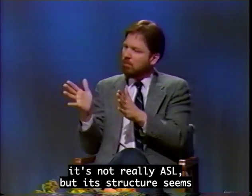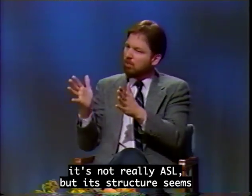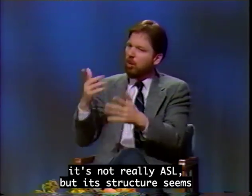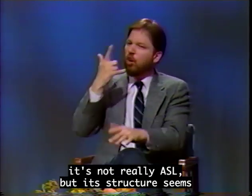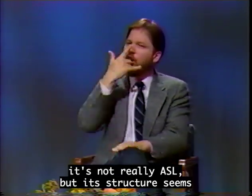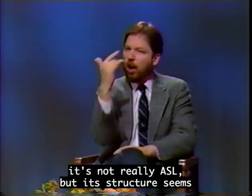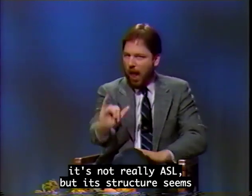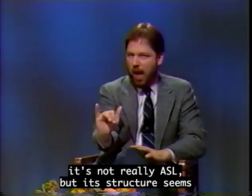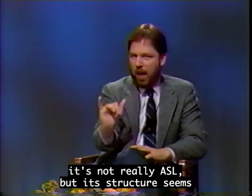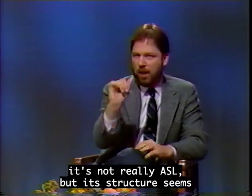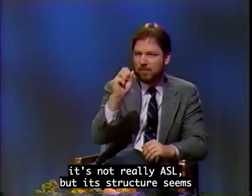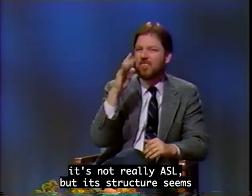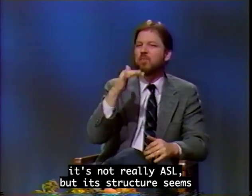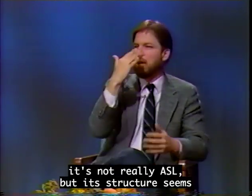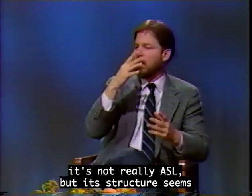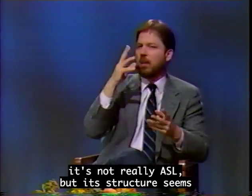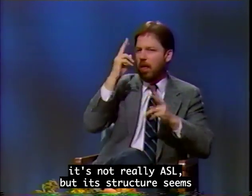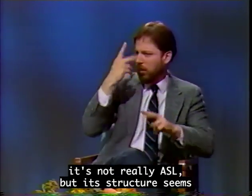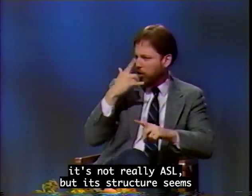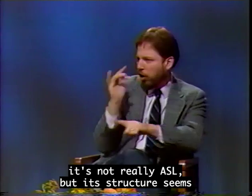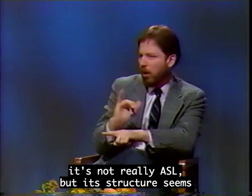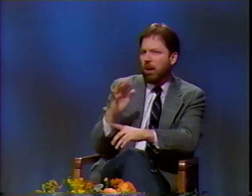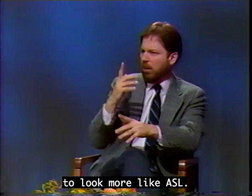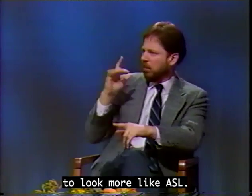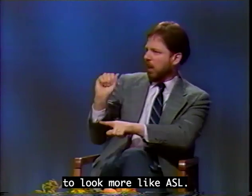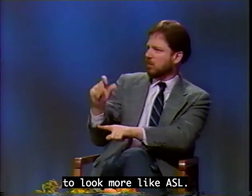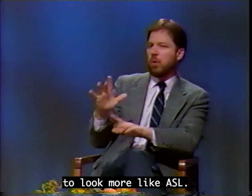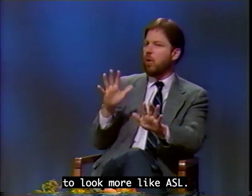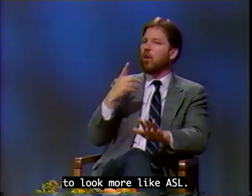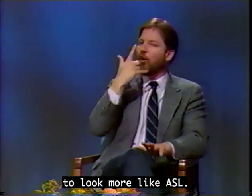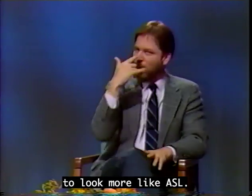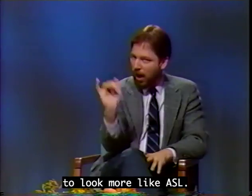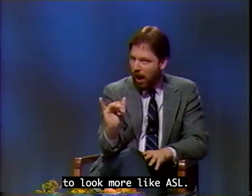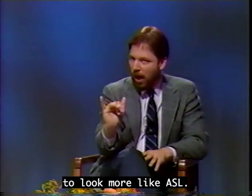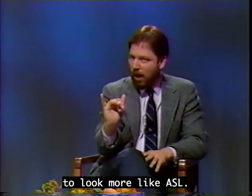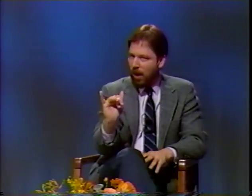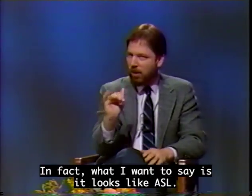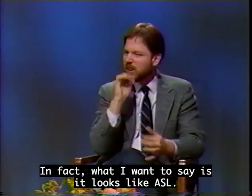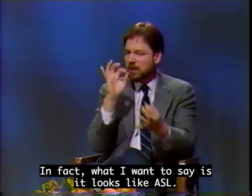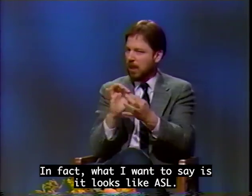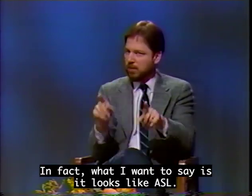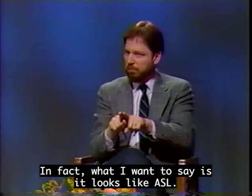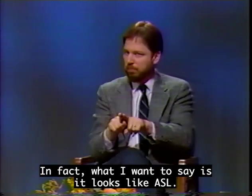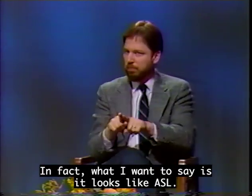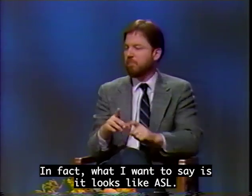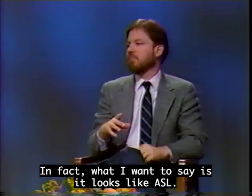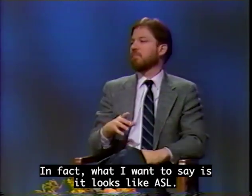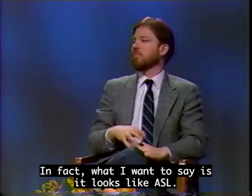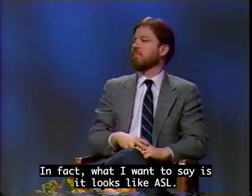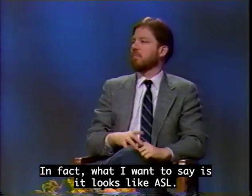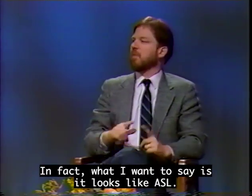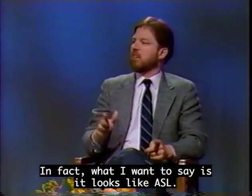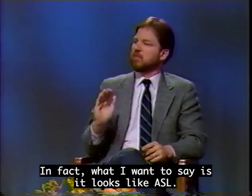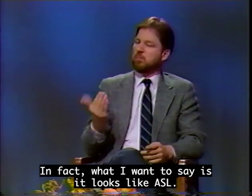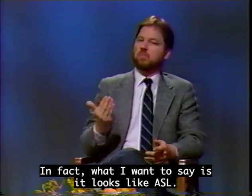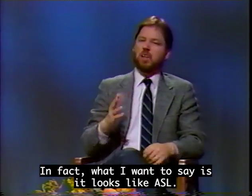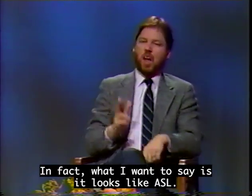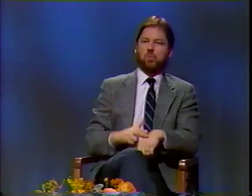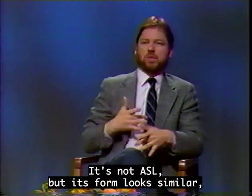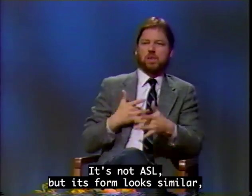really ASL, but its structure seems to look more like ASL. In fact, it what I want to say is it looks like ASL. It's